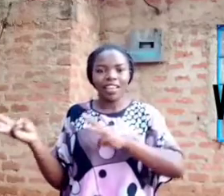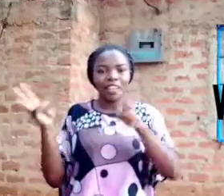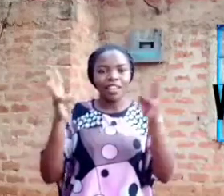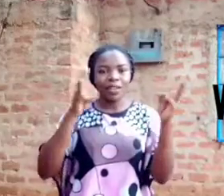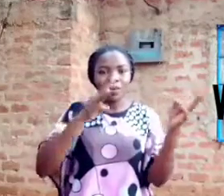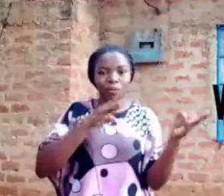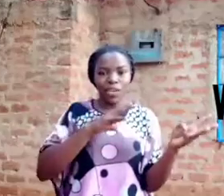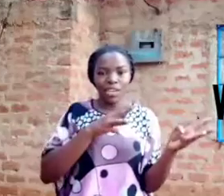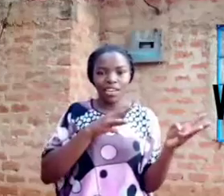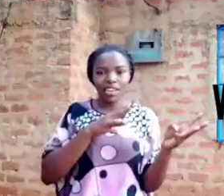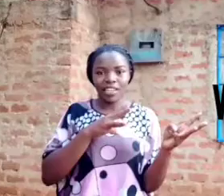Wind.